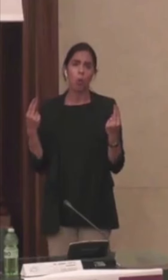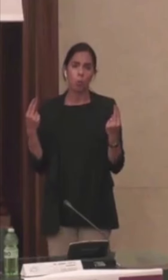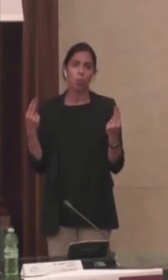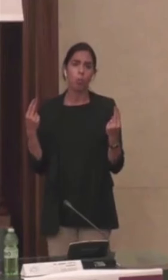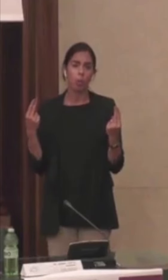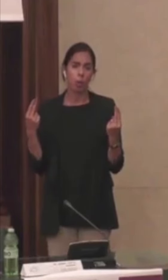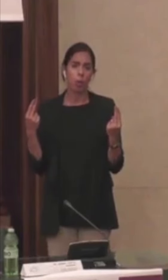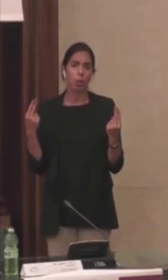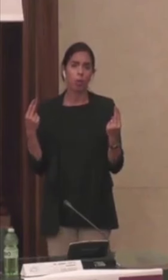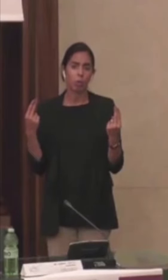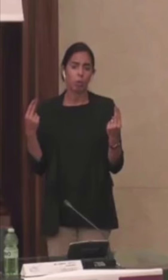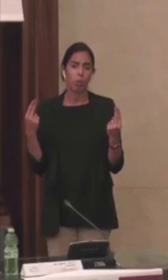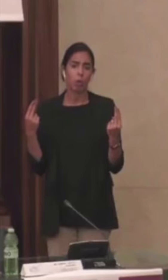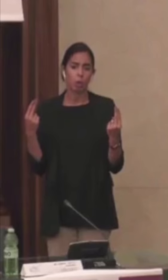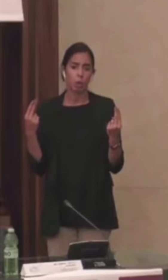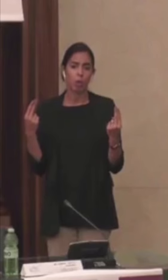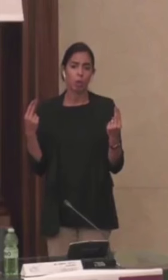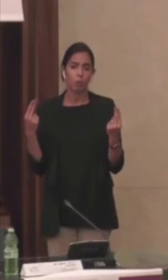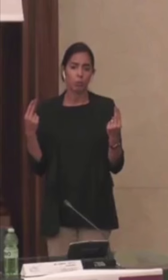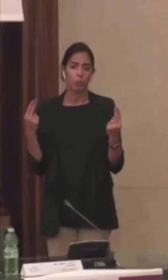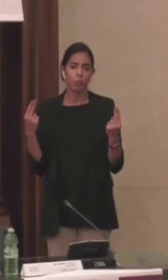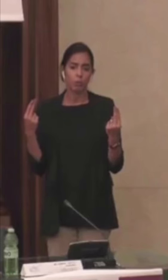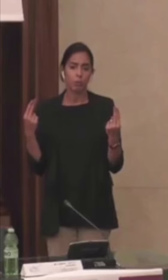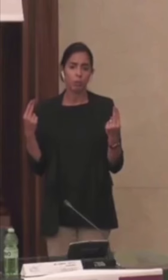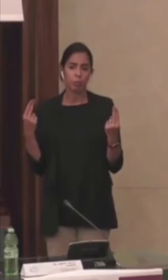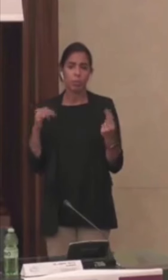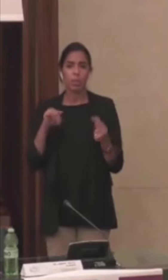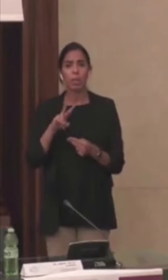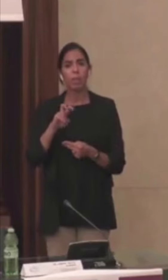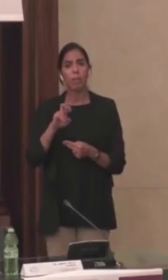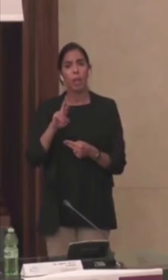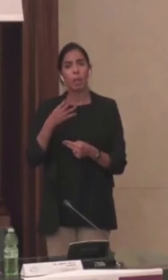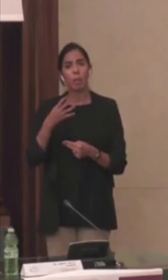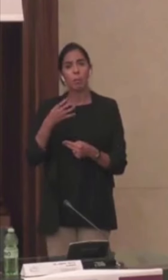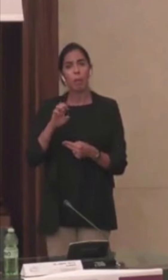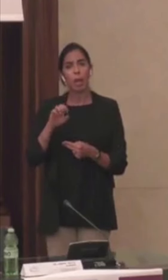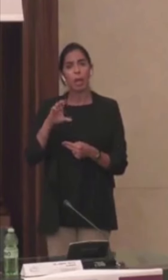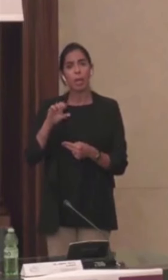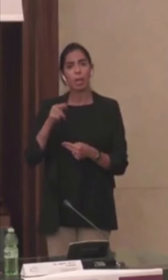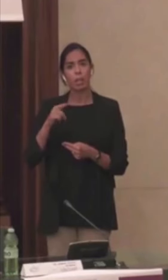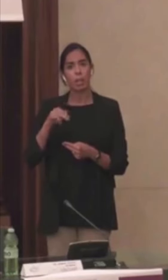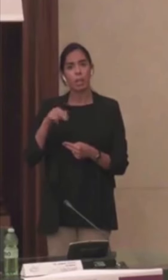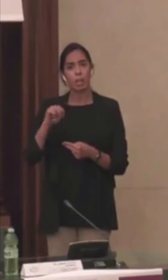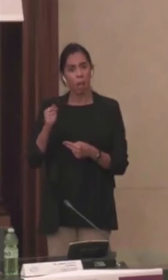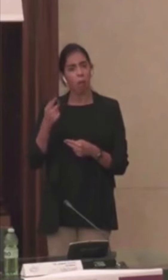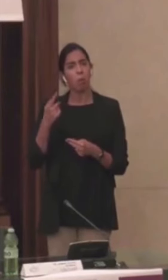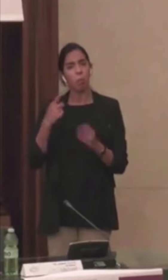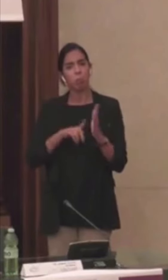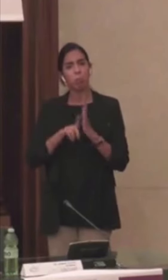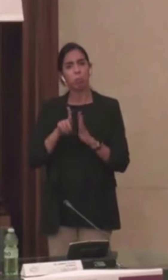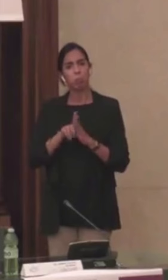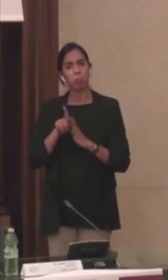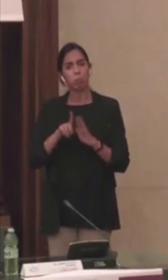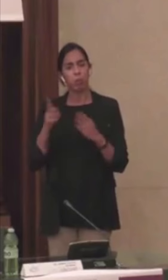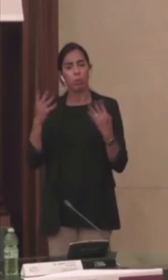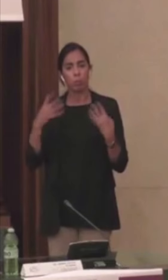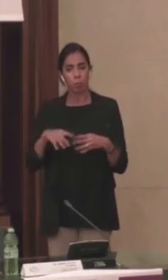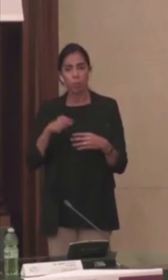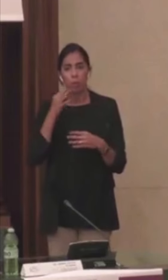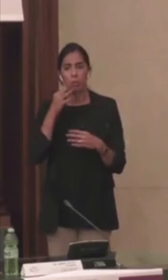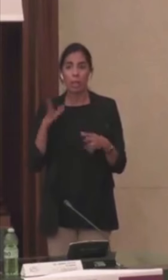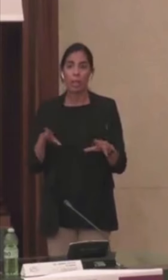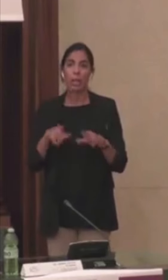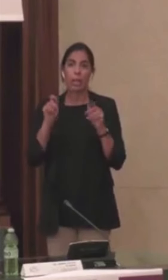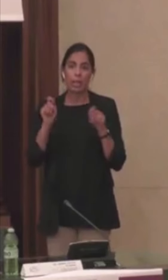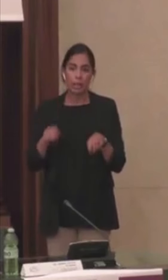that ivermectin works. And since there, in vivo studies begin.